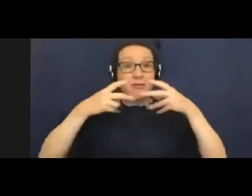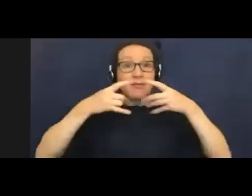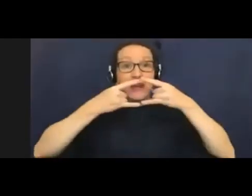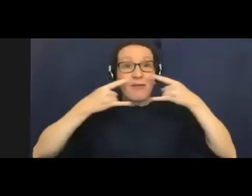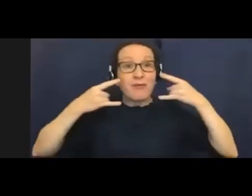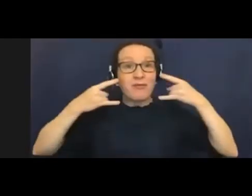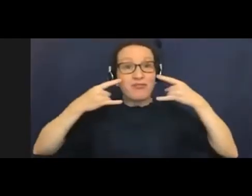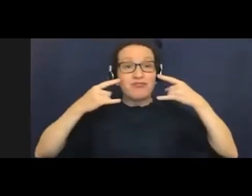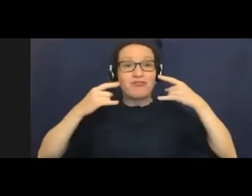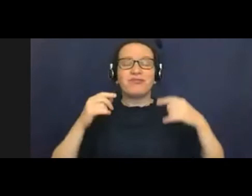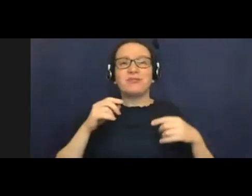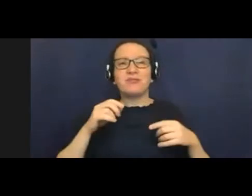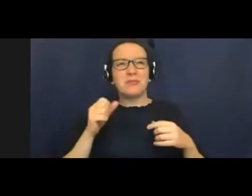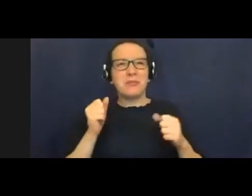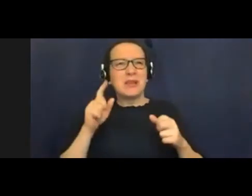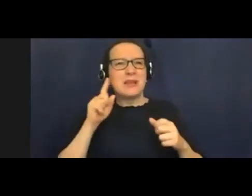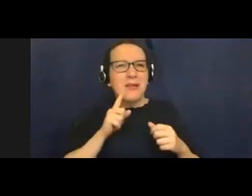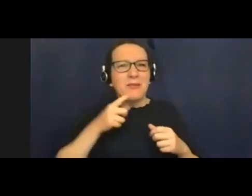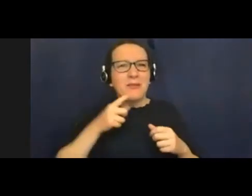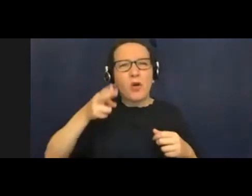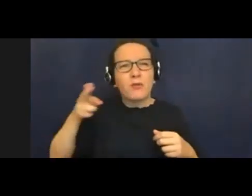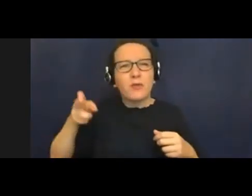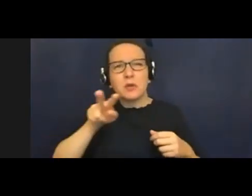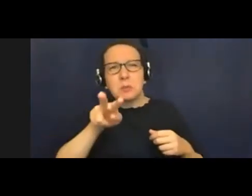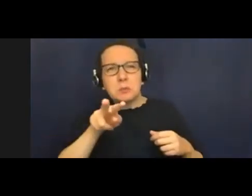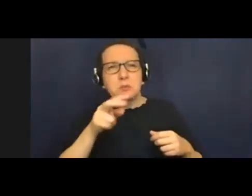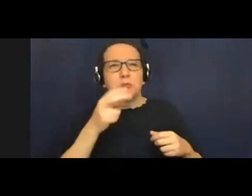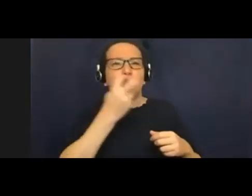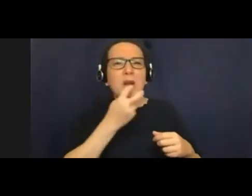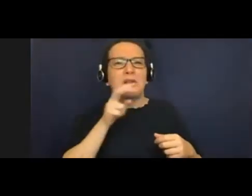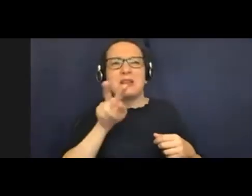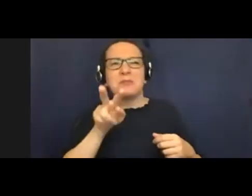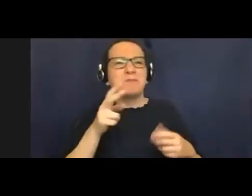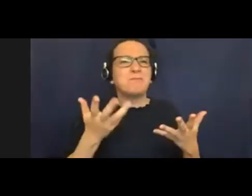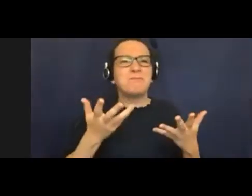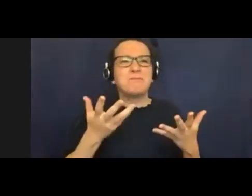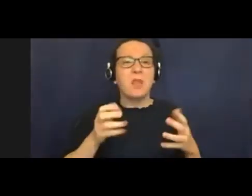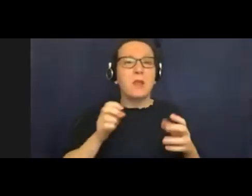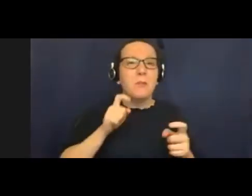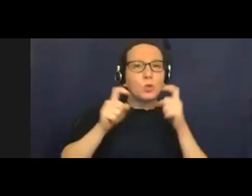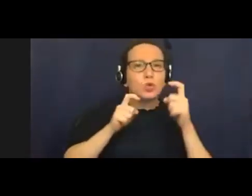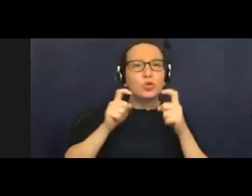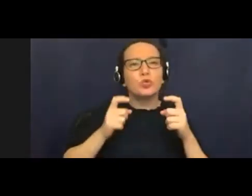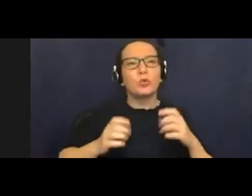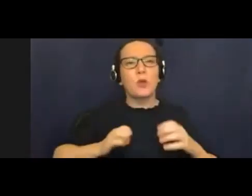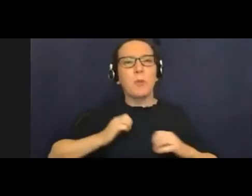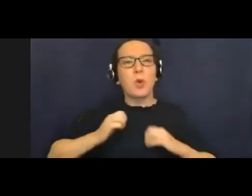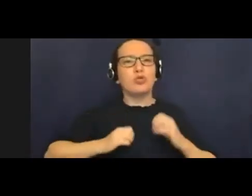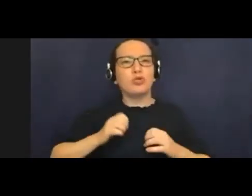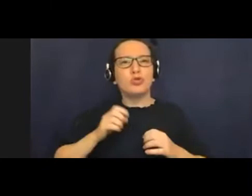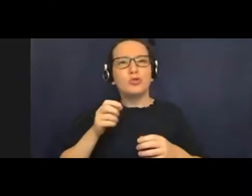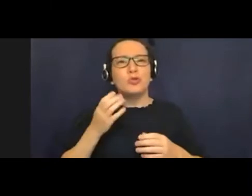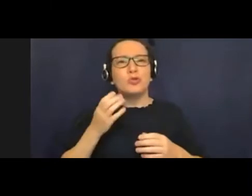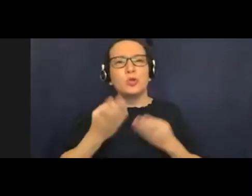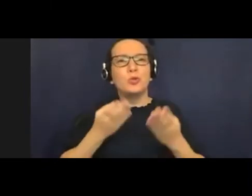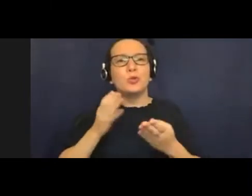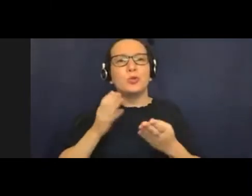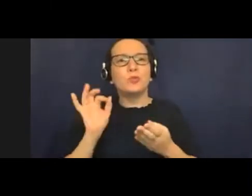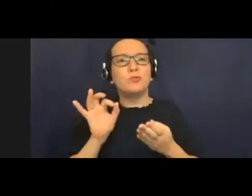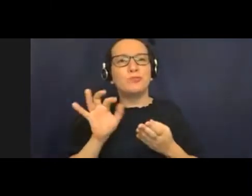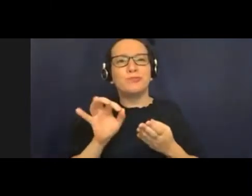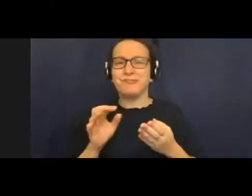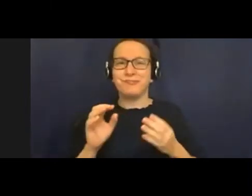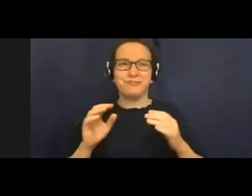masks block visual cues like facial expressions and lip reading and emotions. A good point there is that we are seeing some